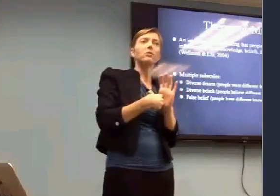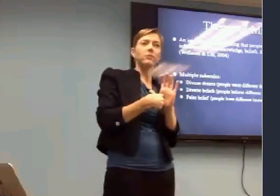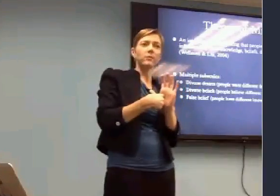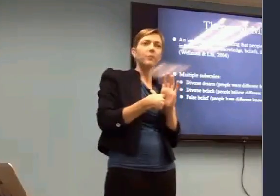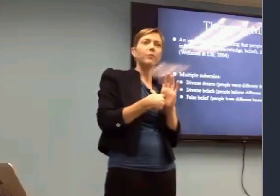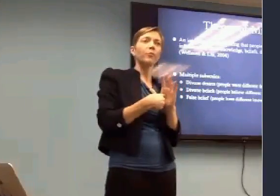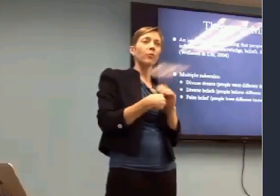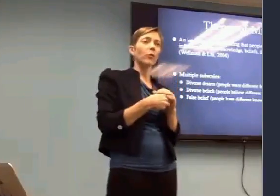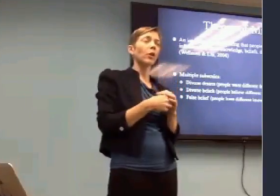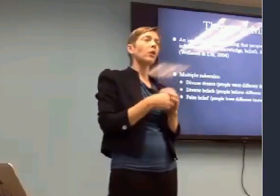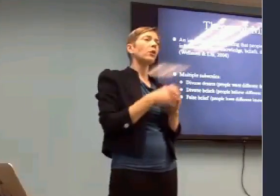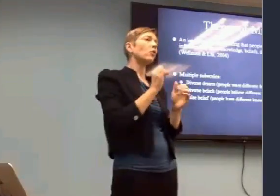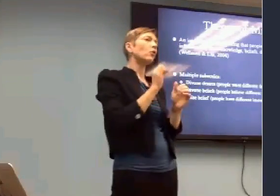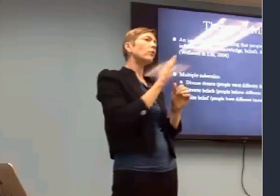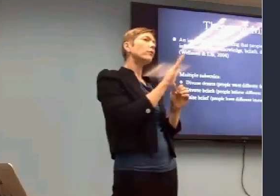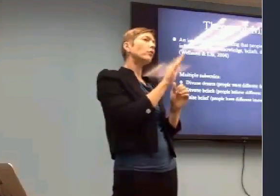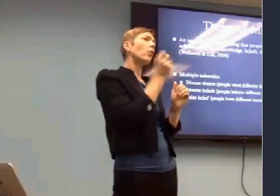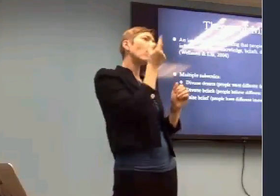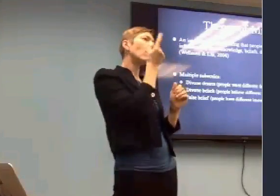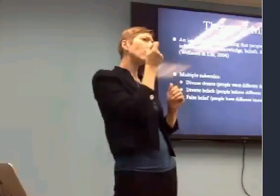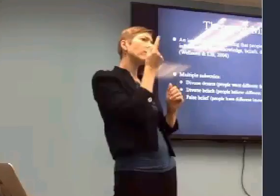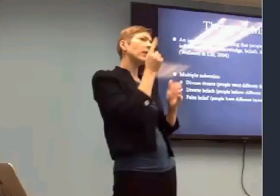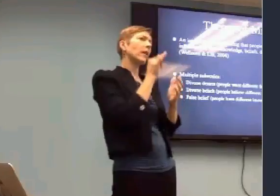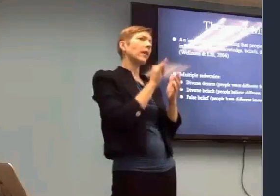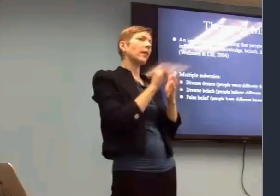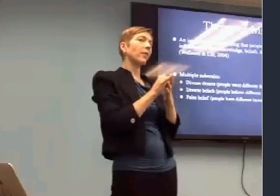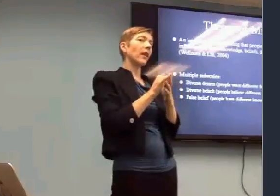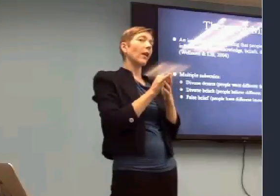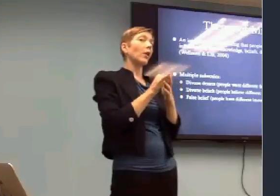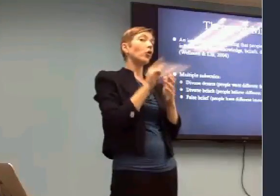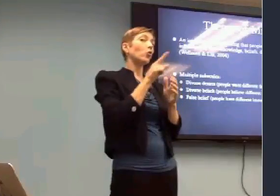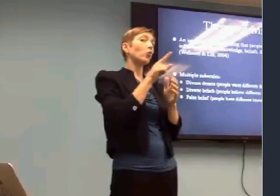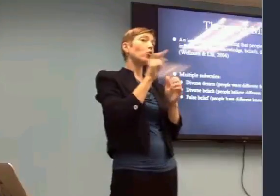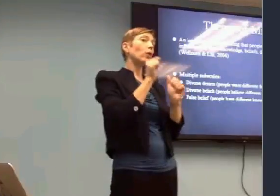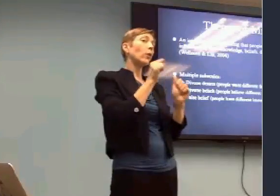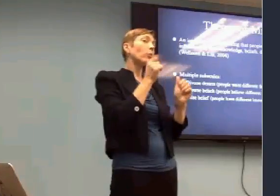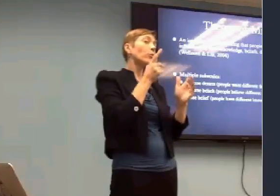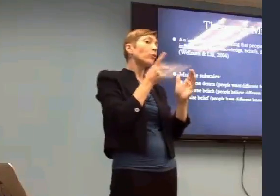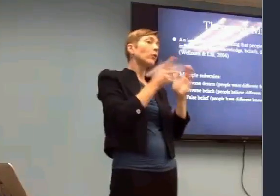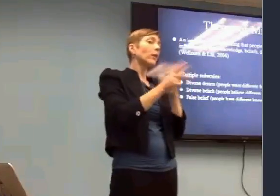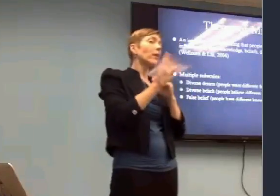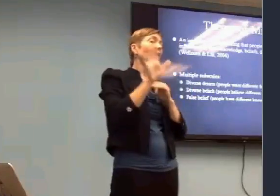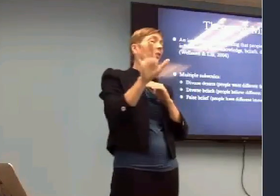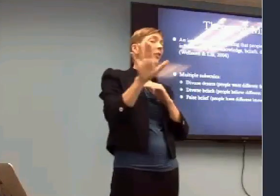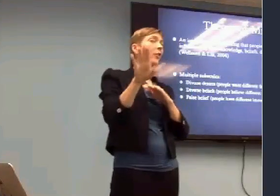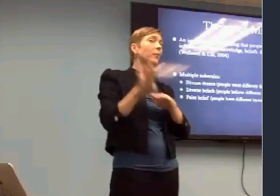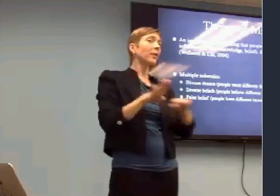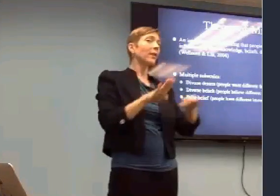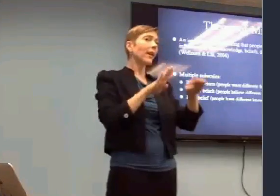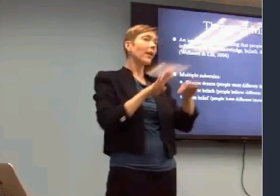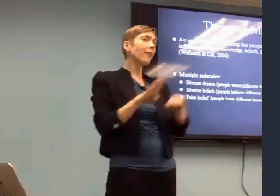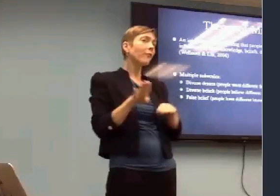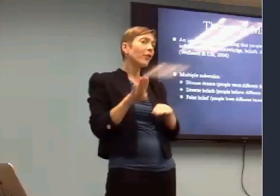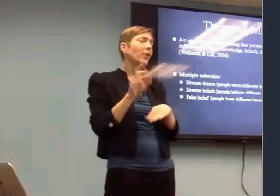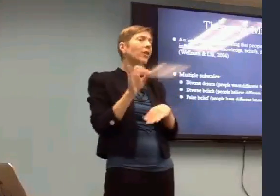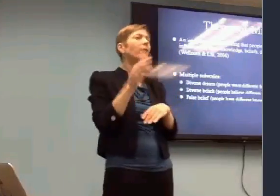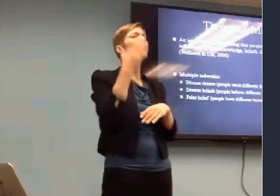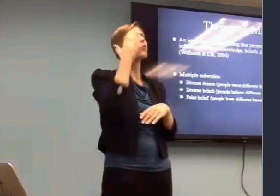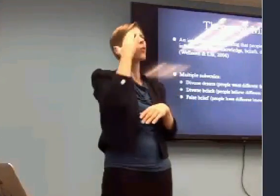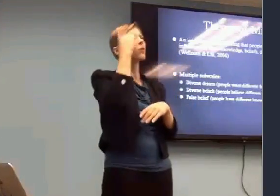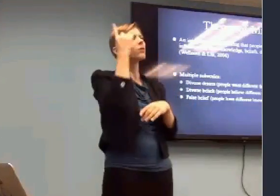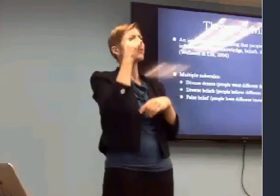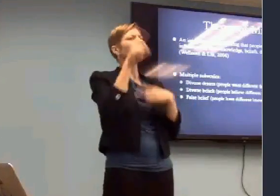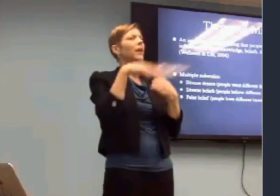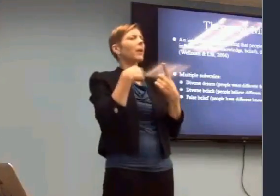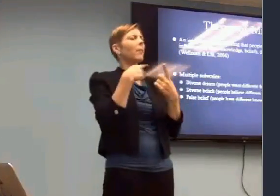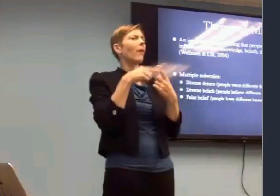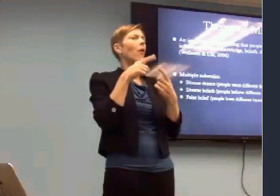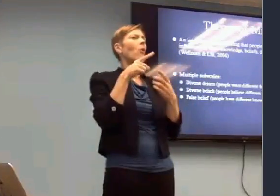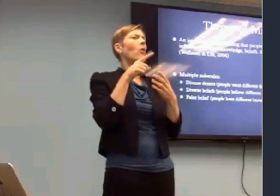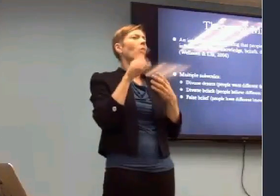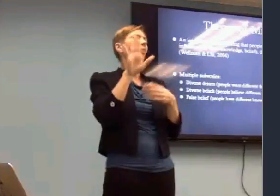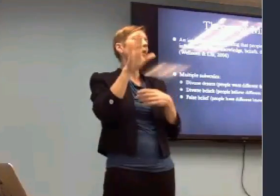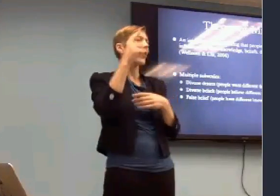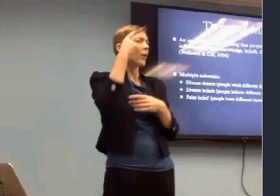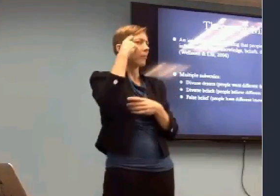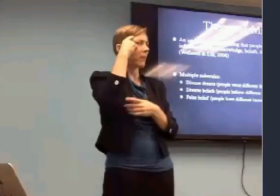desires, and intentions. So it's the understanding that you can predict another person's behavior if you